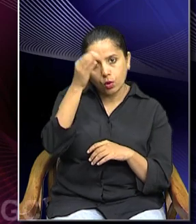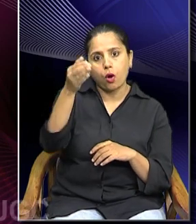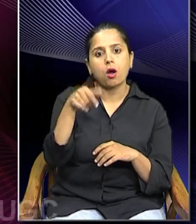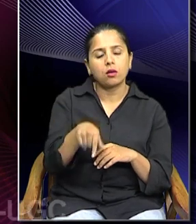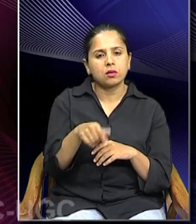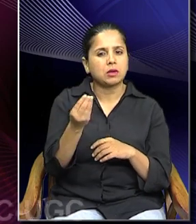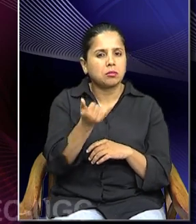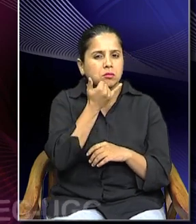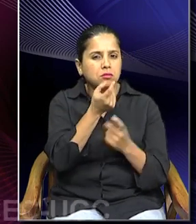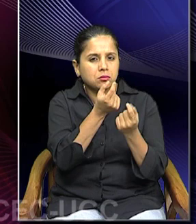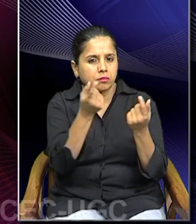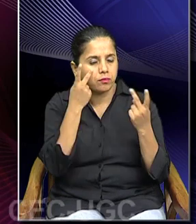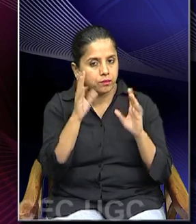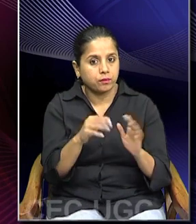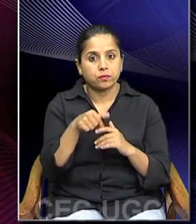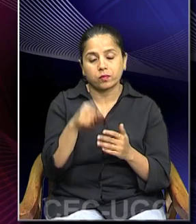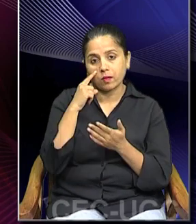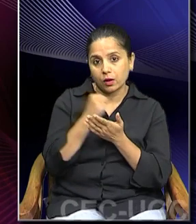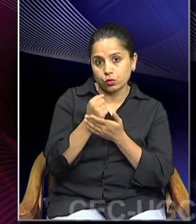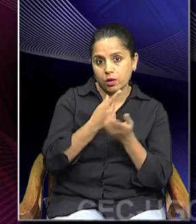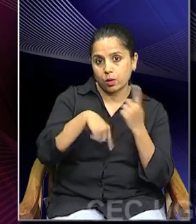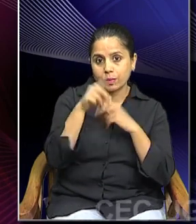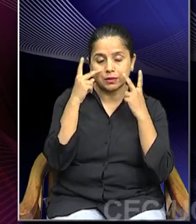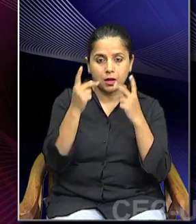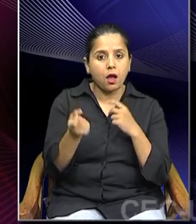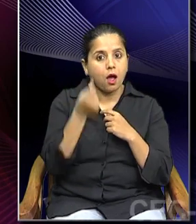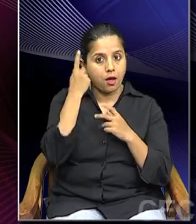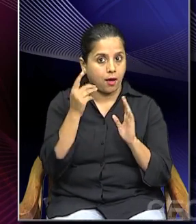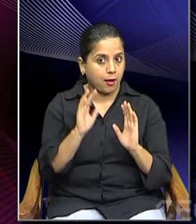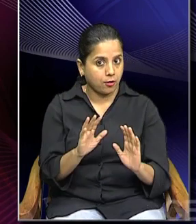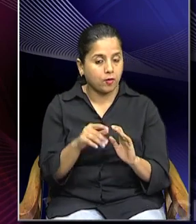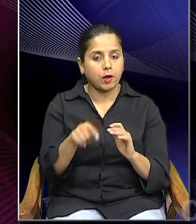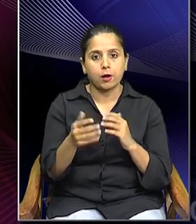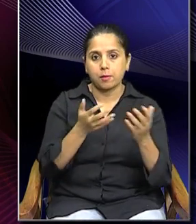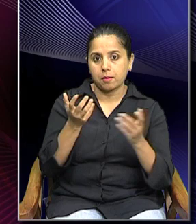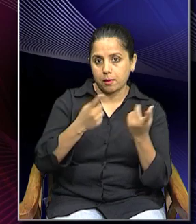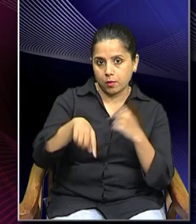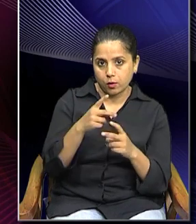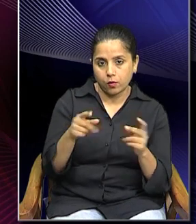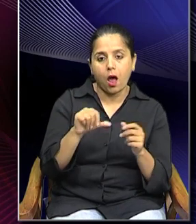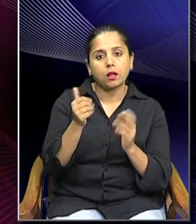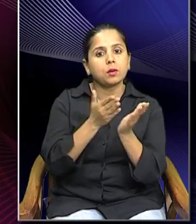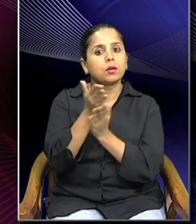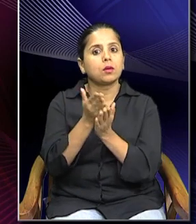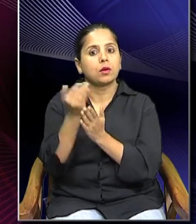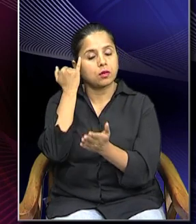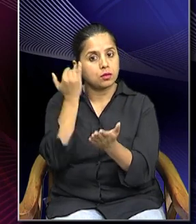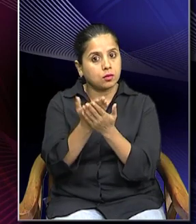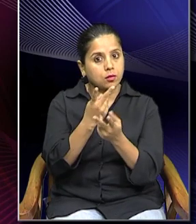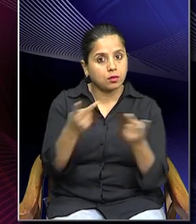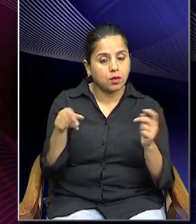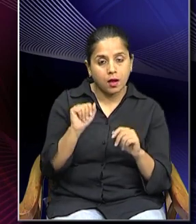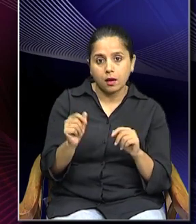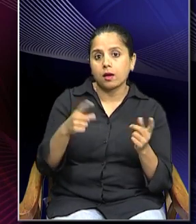flaw. Now, when we try to look into the understanding of market from the alternative suggested by